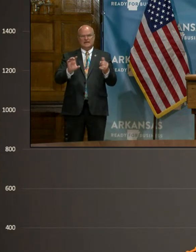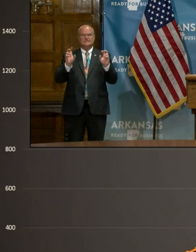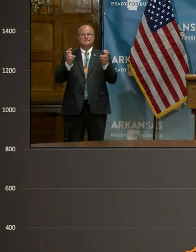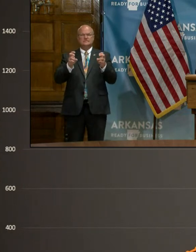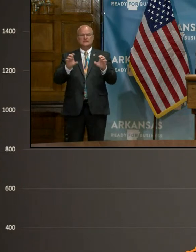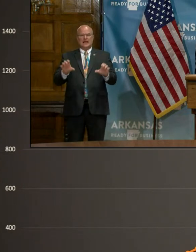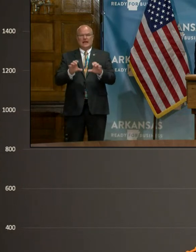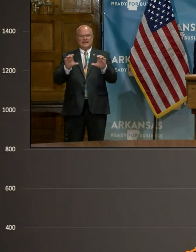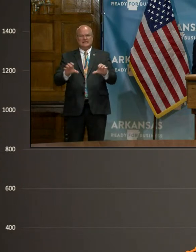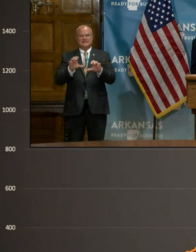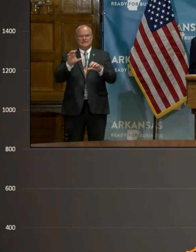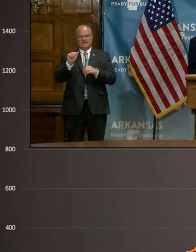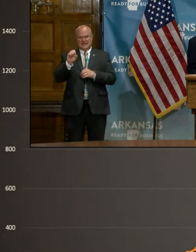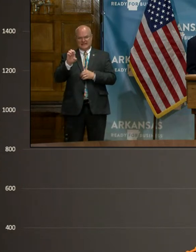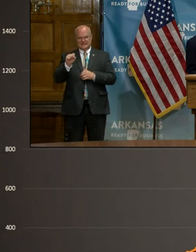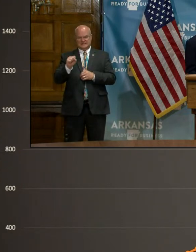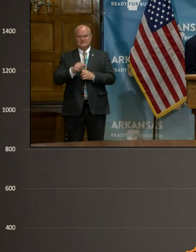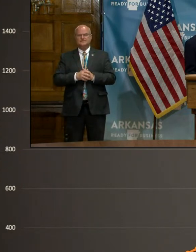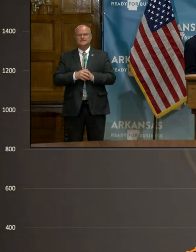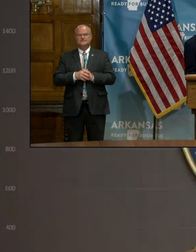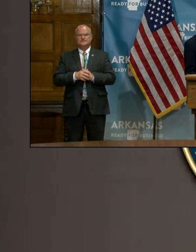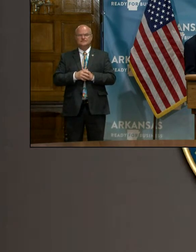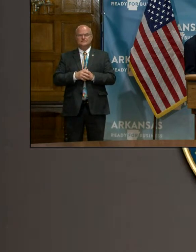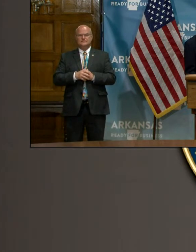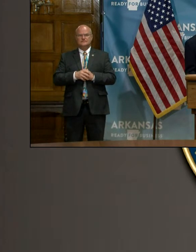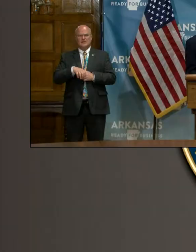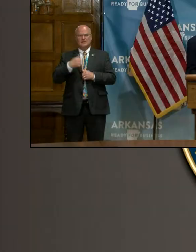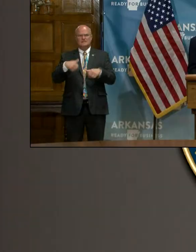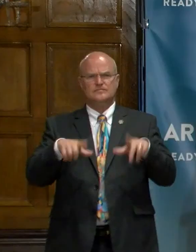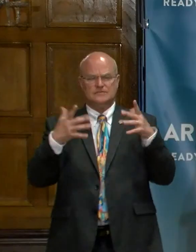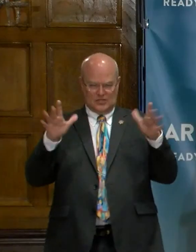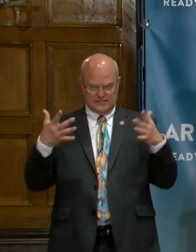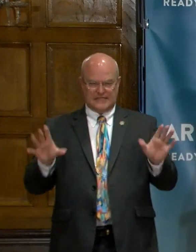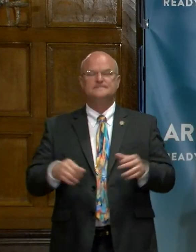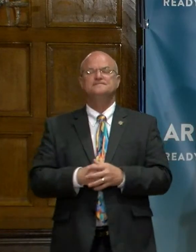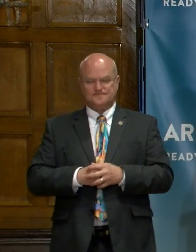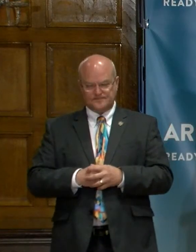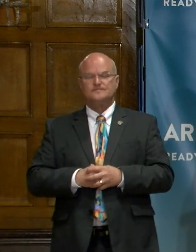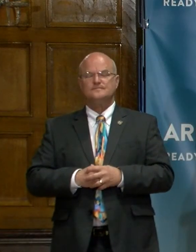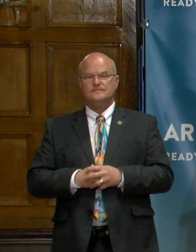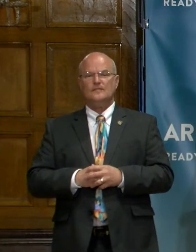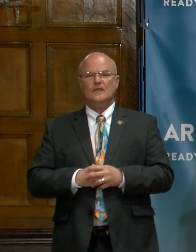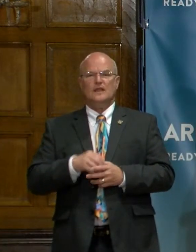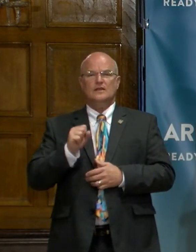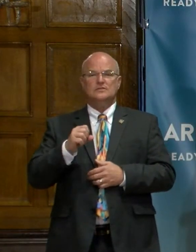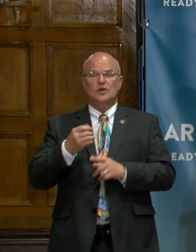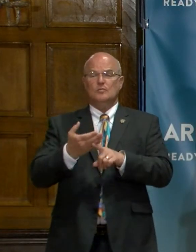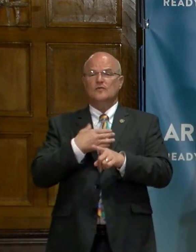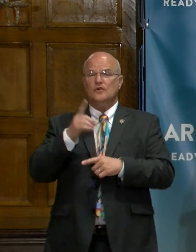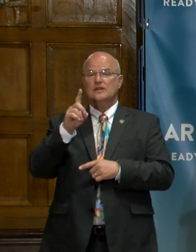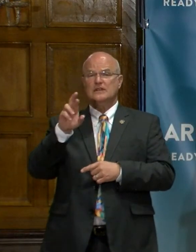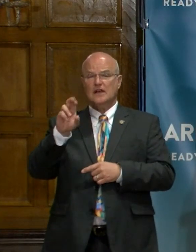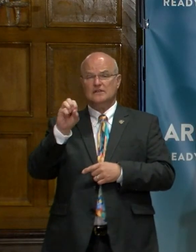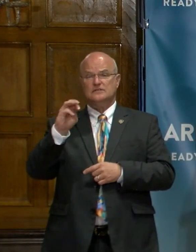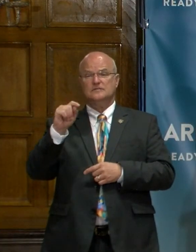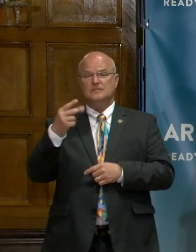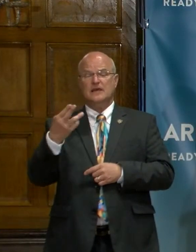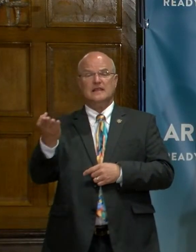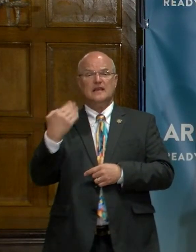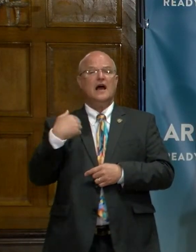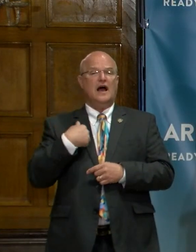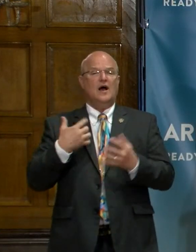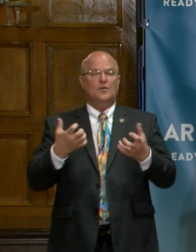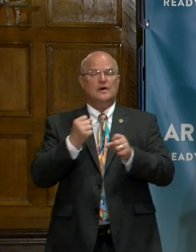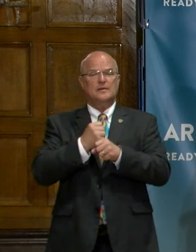terms of active cases. And I believe there's another slide. That's all the slides there. And before Dr. Smith comes, I just